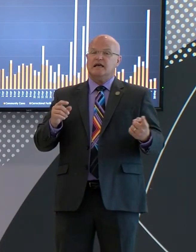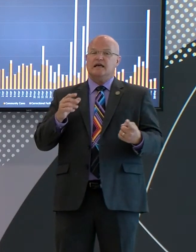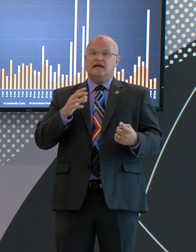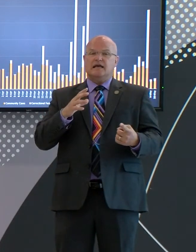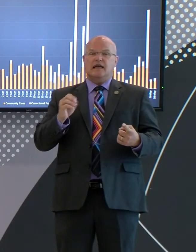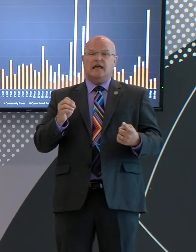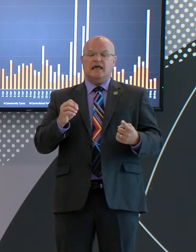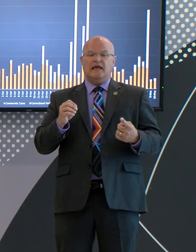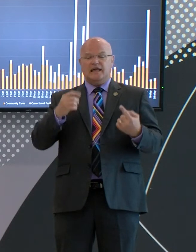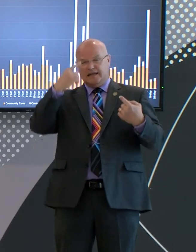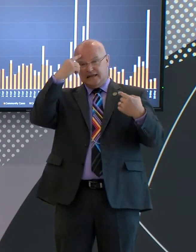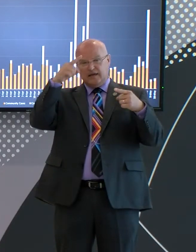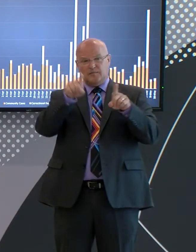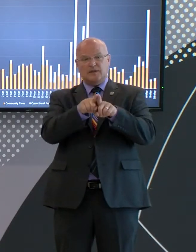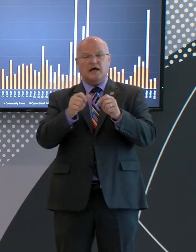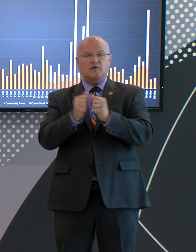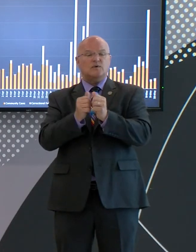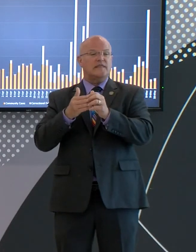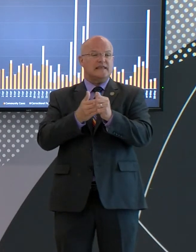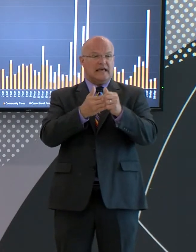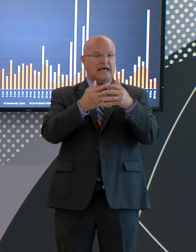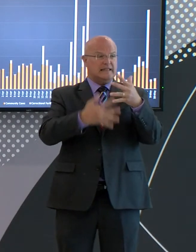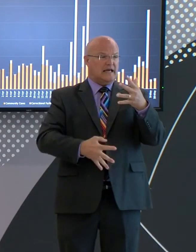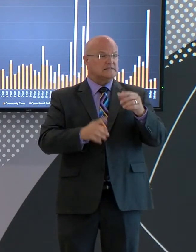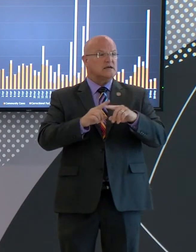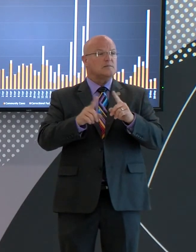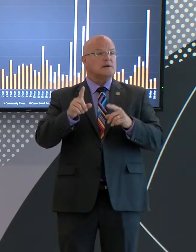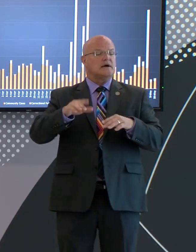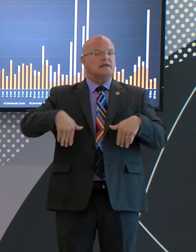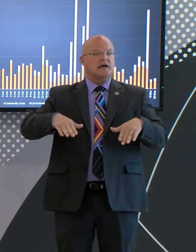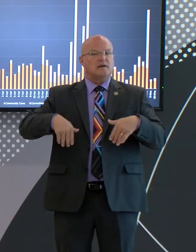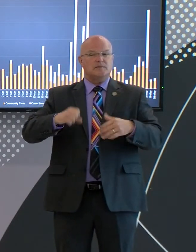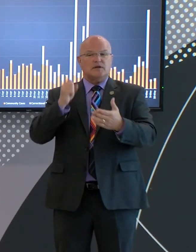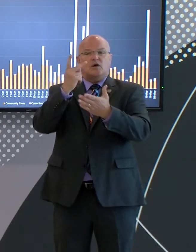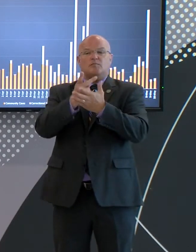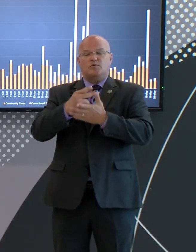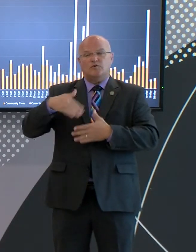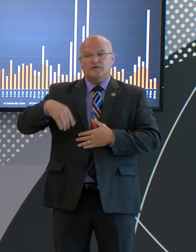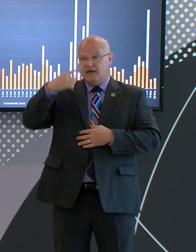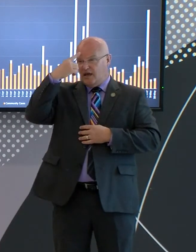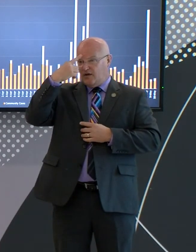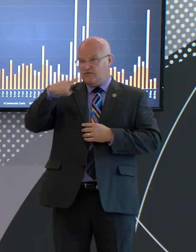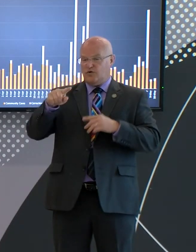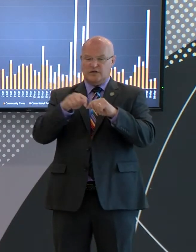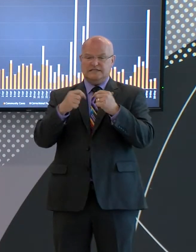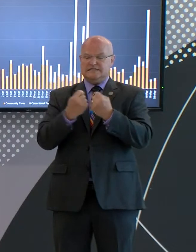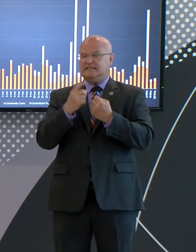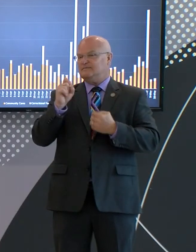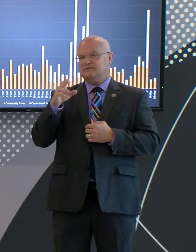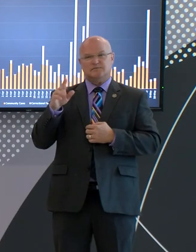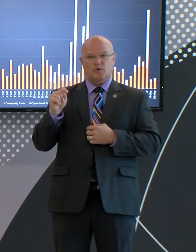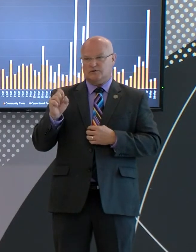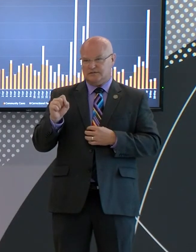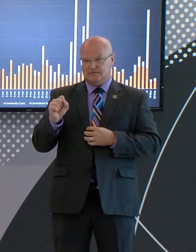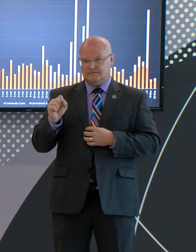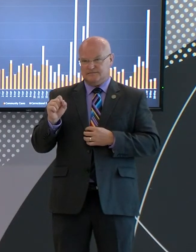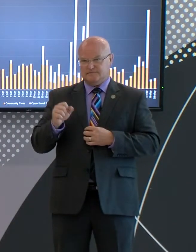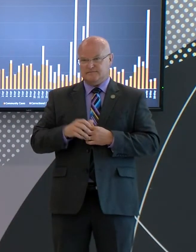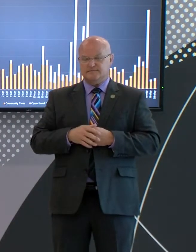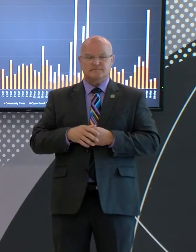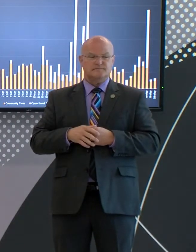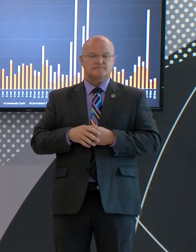and comply with the guidelines, but there has not been approved yet for team sports.